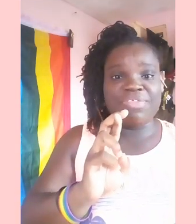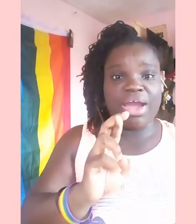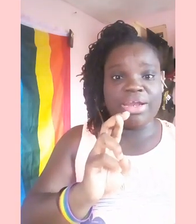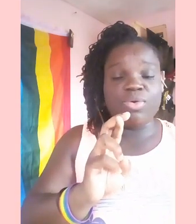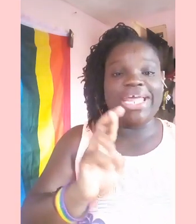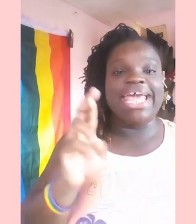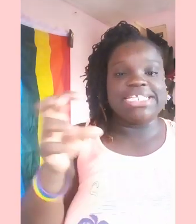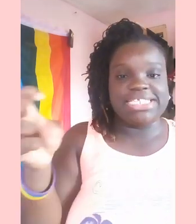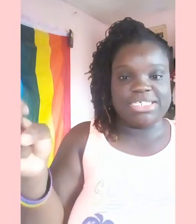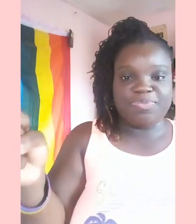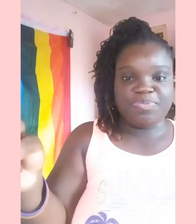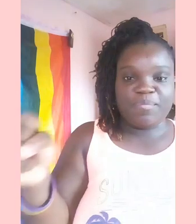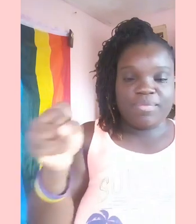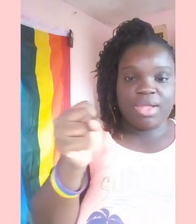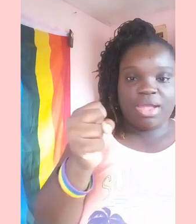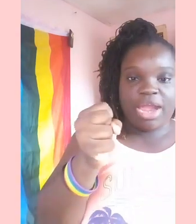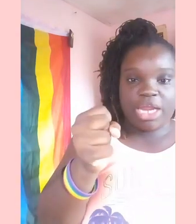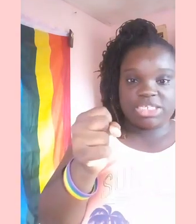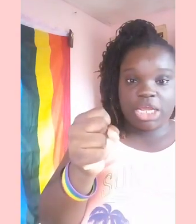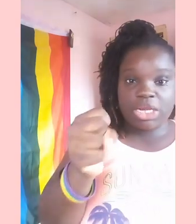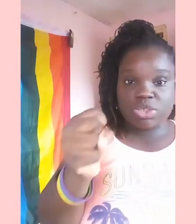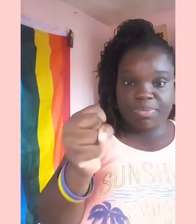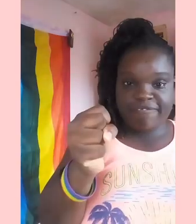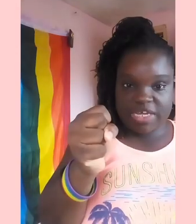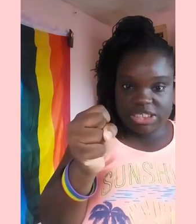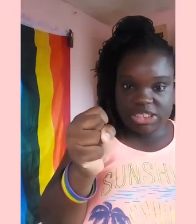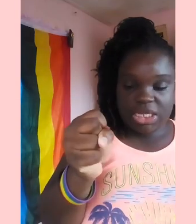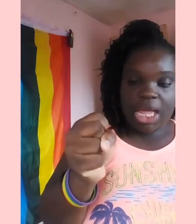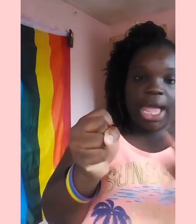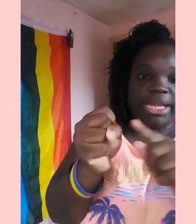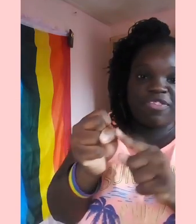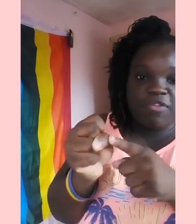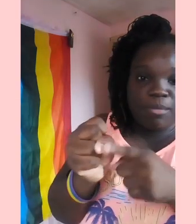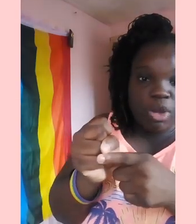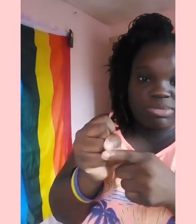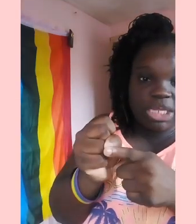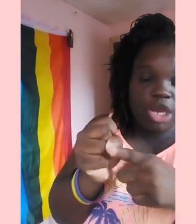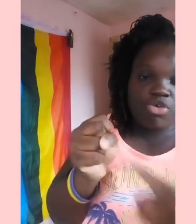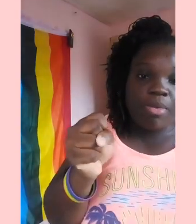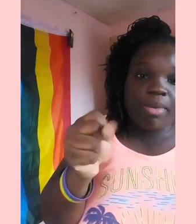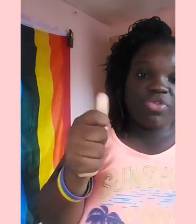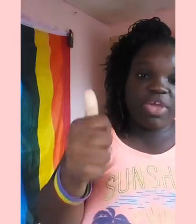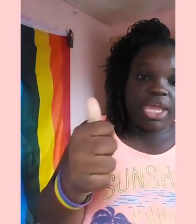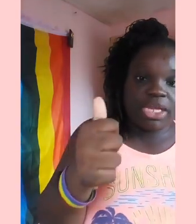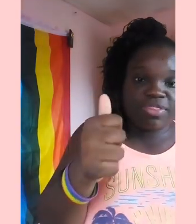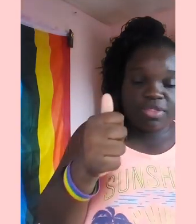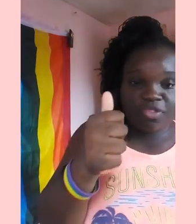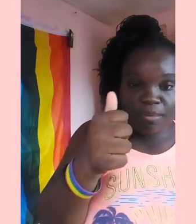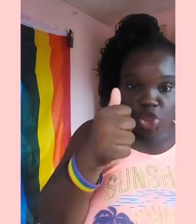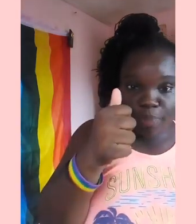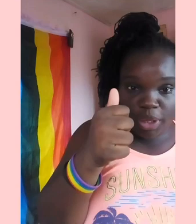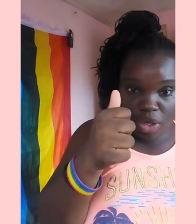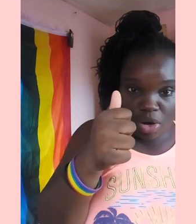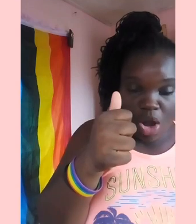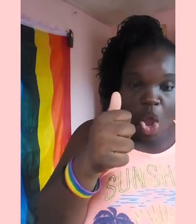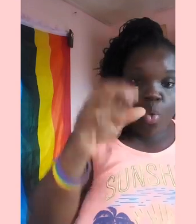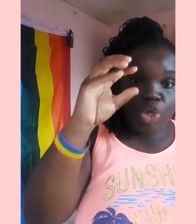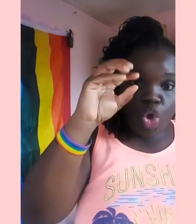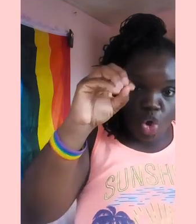R? Then what? S. Alright, so you close up your fist and the thumb comes here. Remember with A, the thumb is up here. With